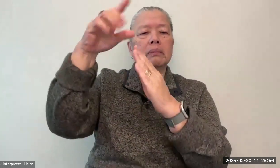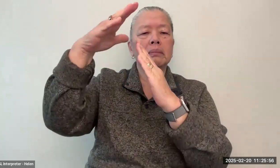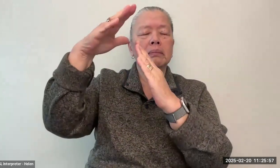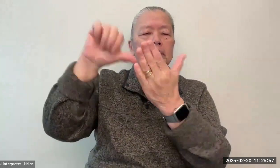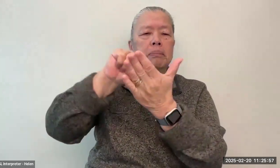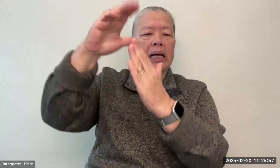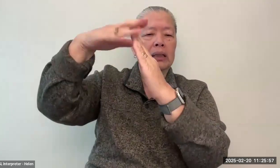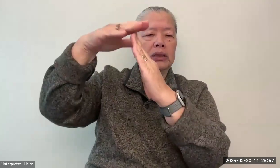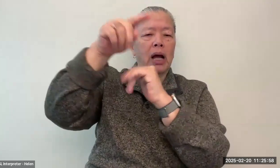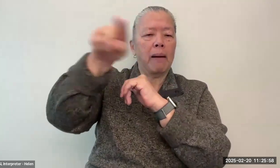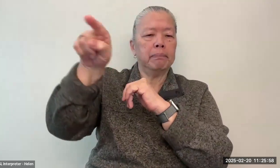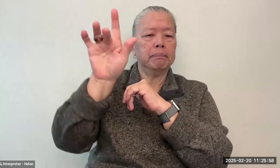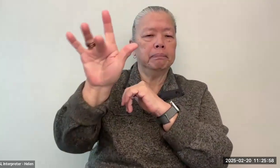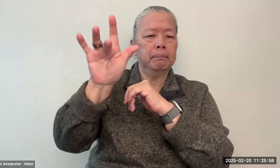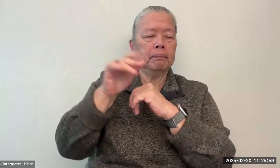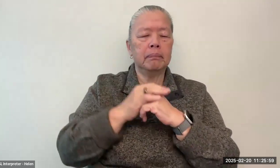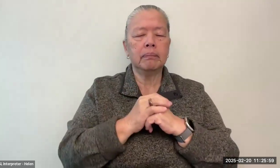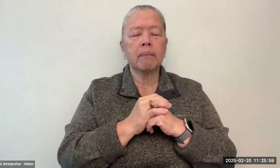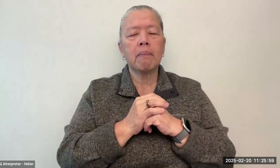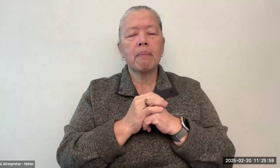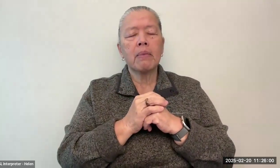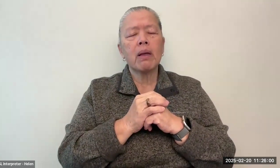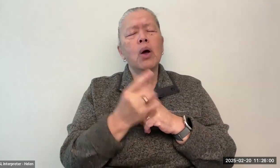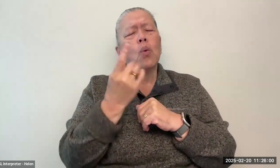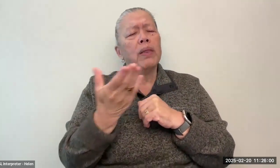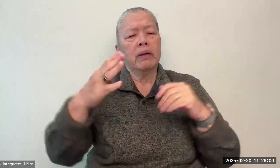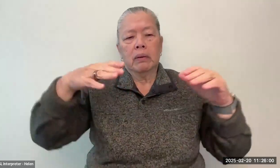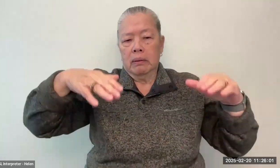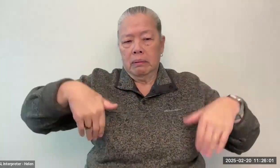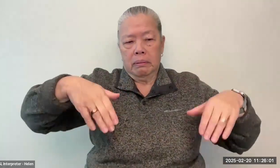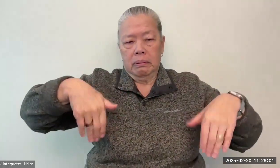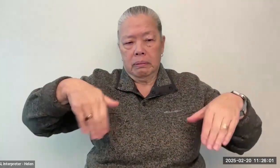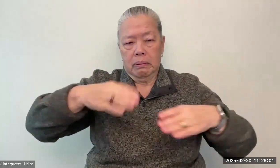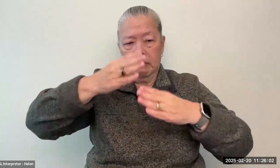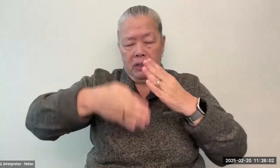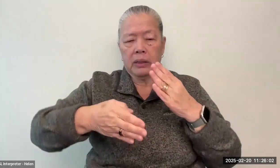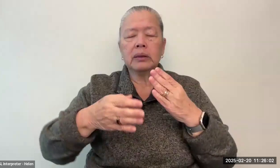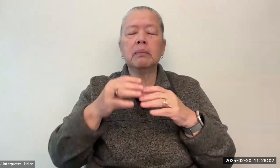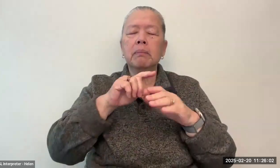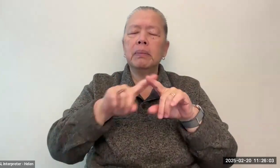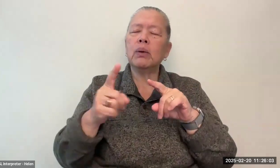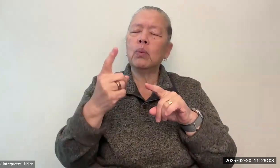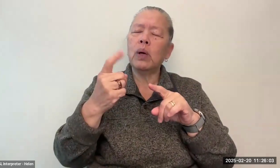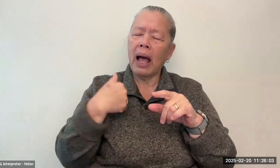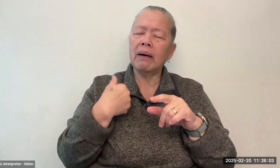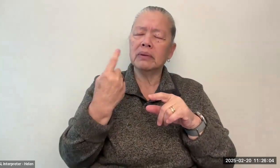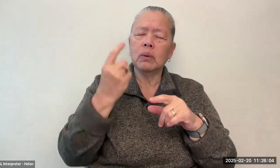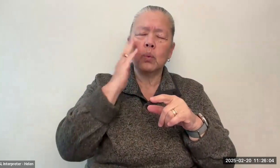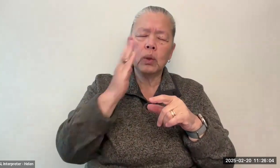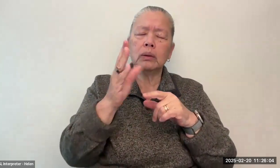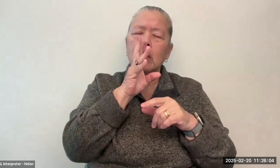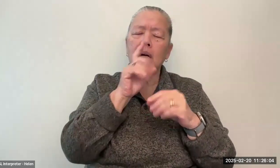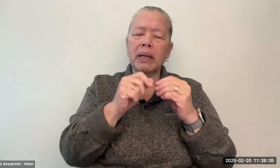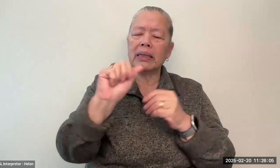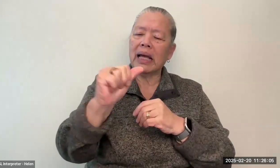We're also developing an additional resource that's not quite ready yet, but it will address the aggregate vote count. Unlike other annual conference